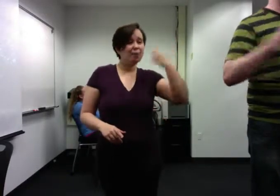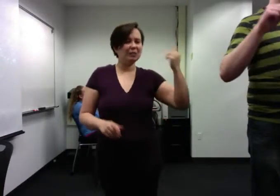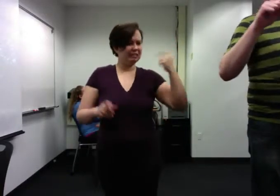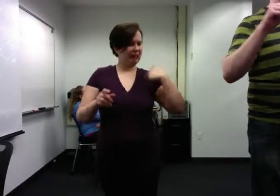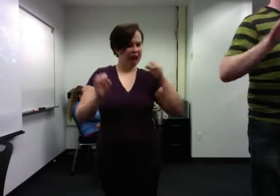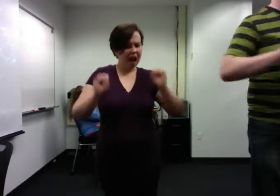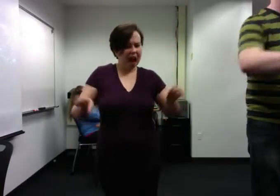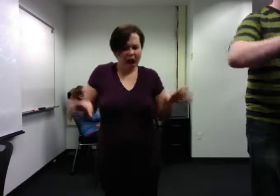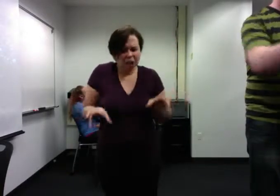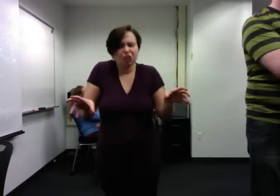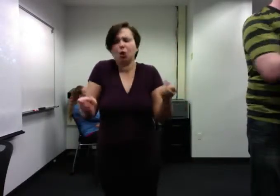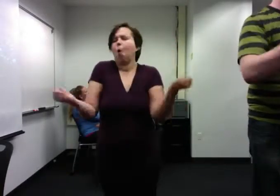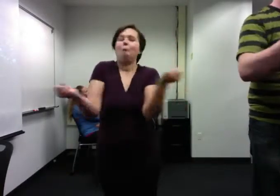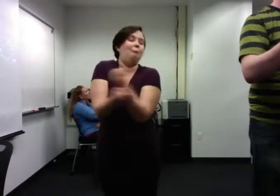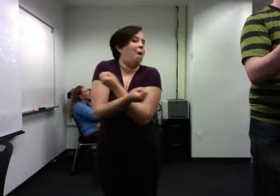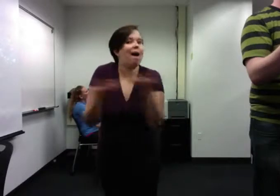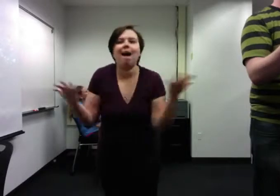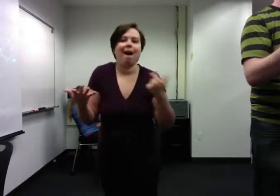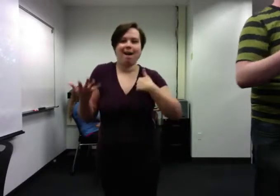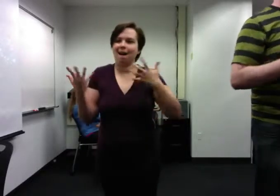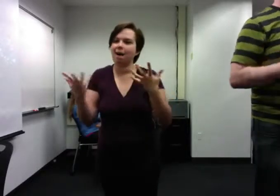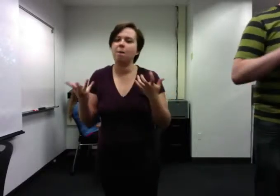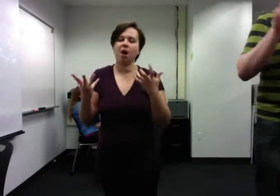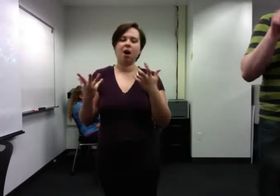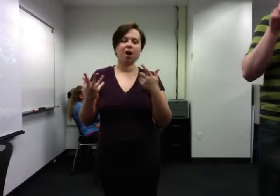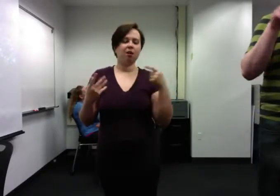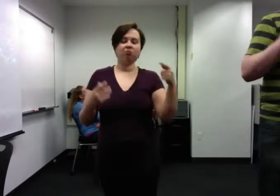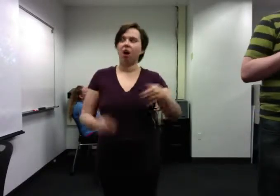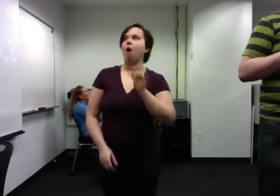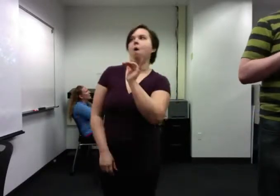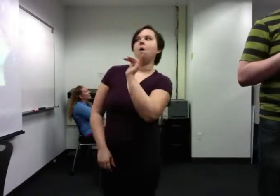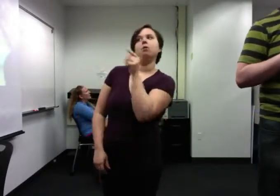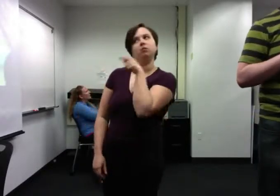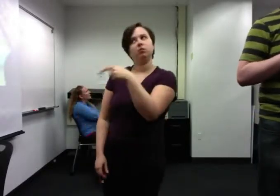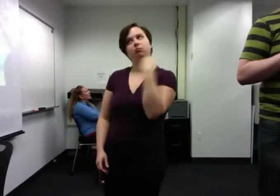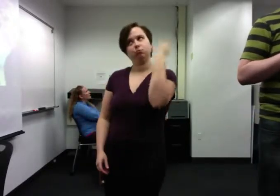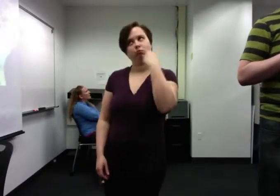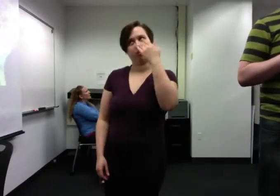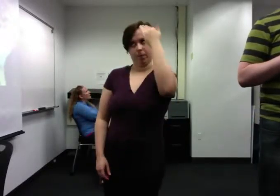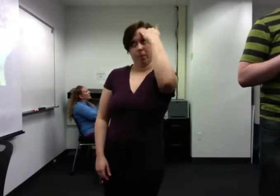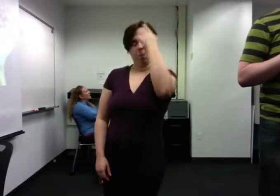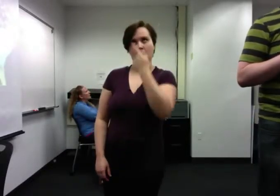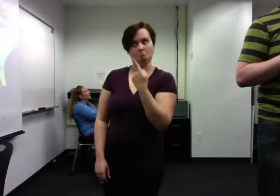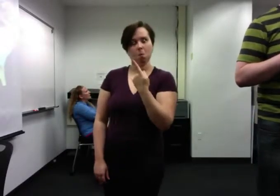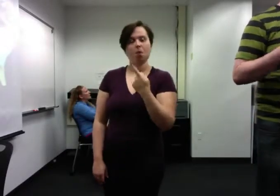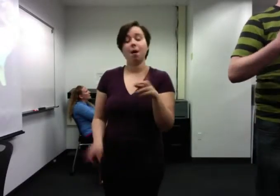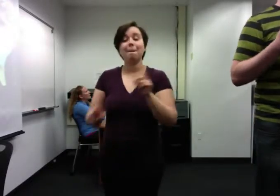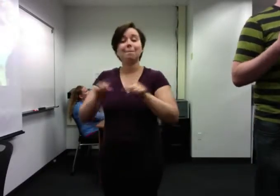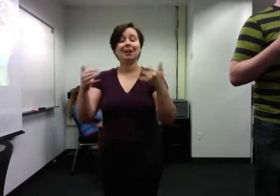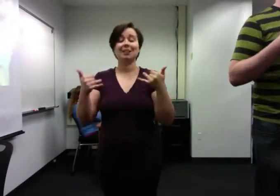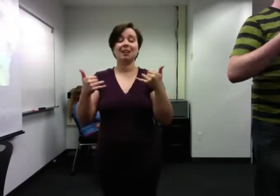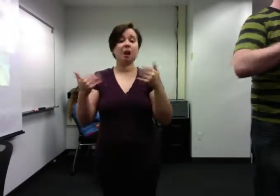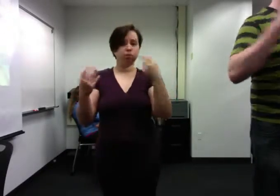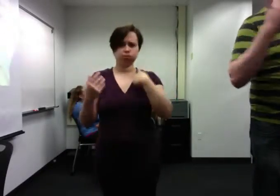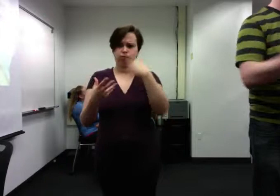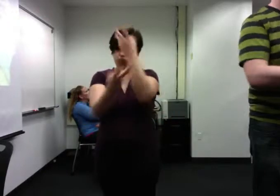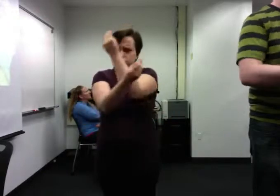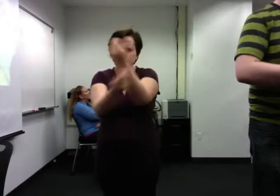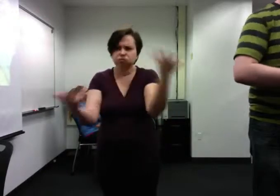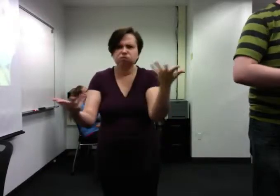almost anything, and you say, oh, that's you just crazy, Biscaglia. But I'm going to share some not so crazy statistics about love